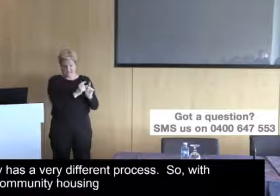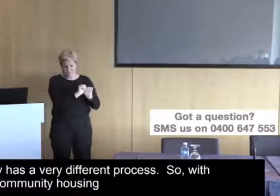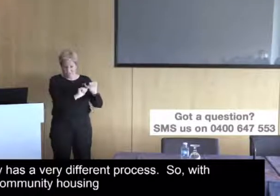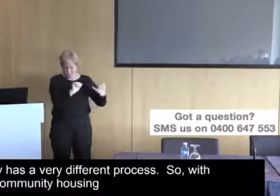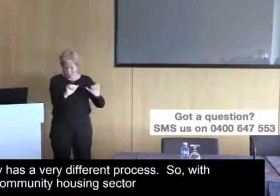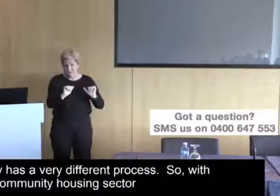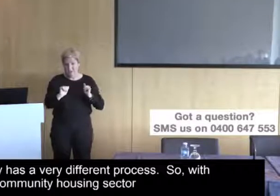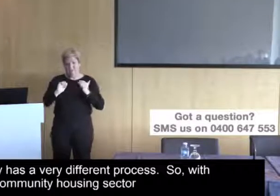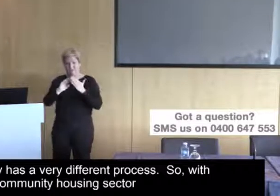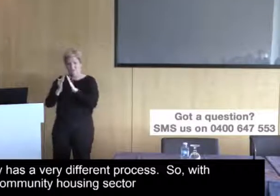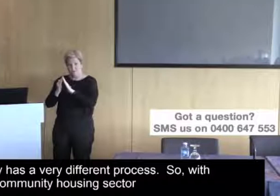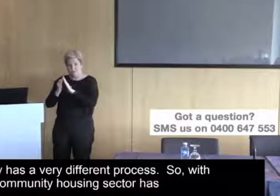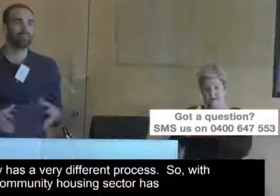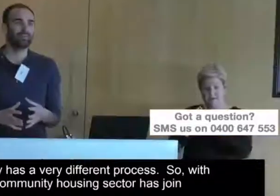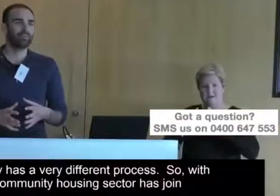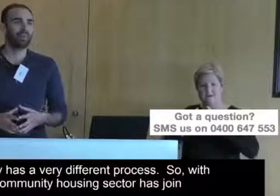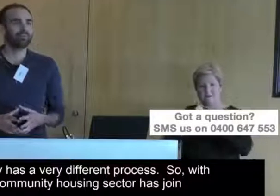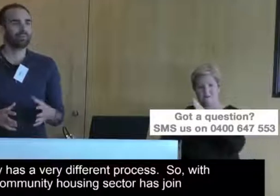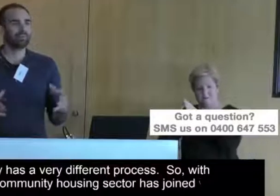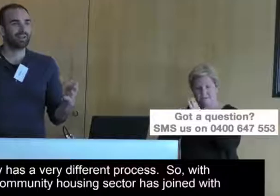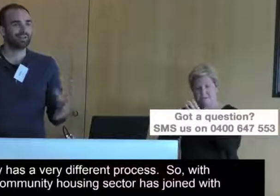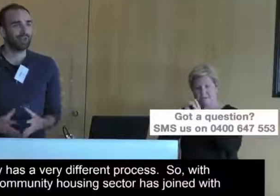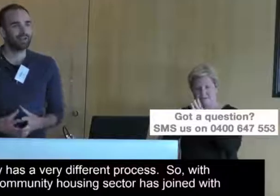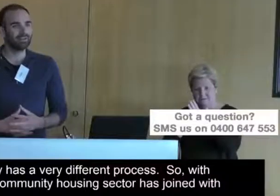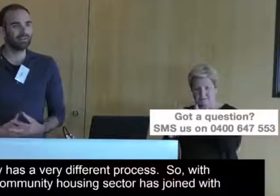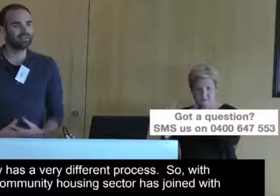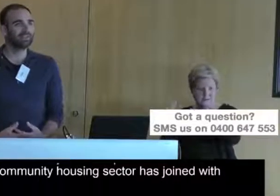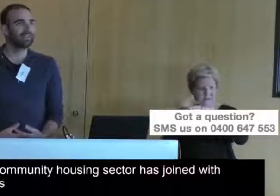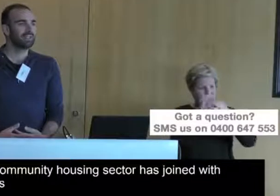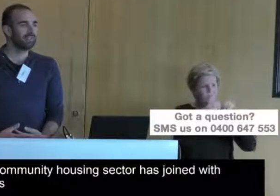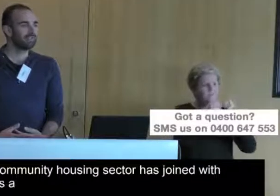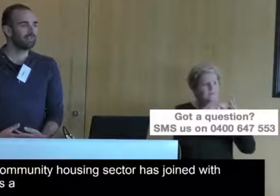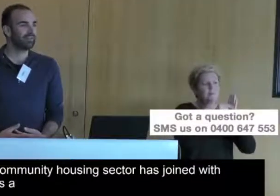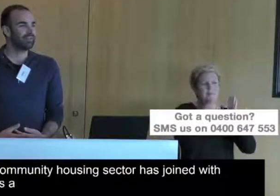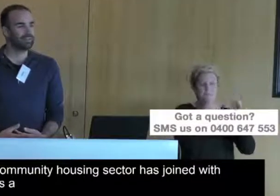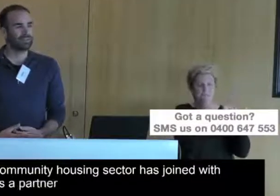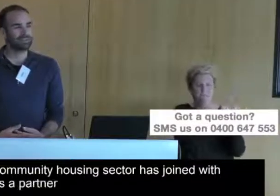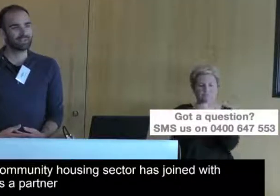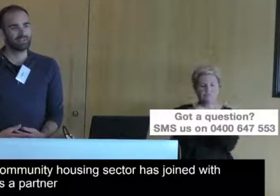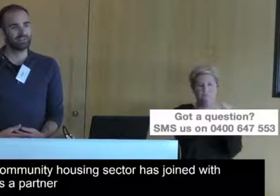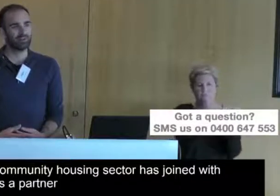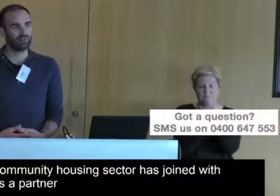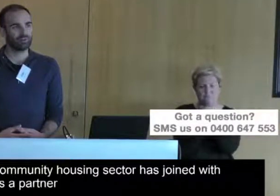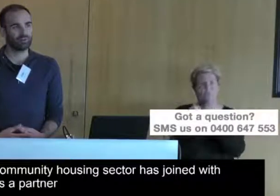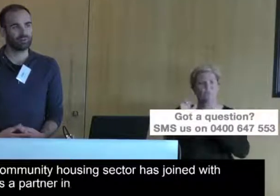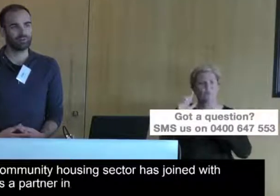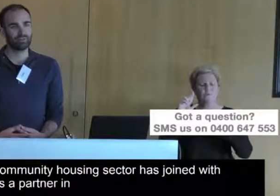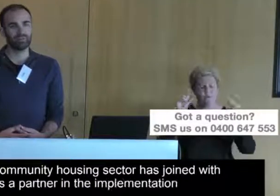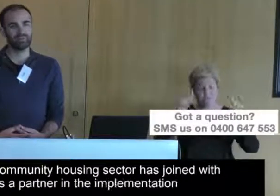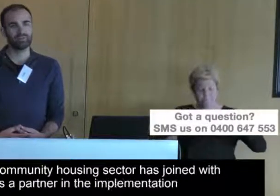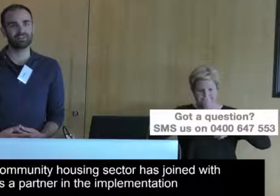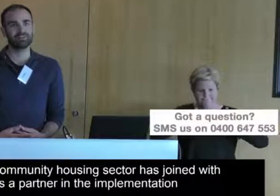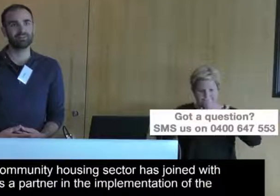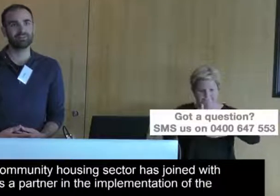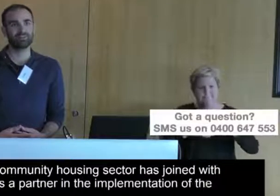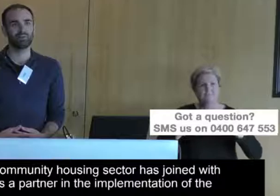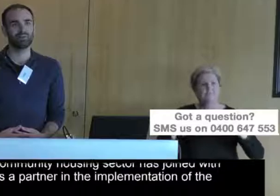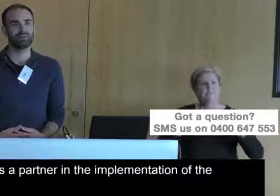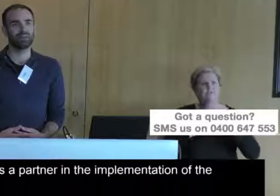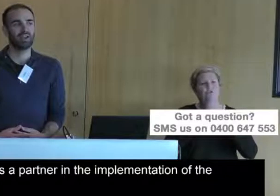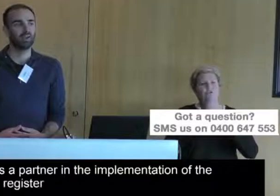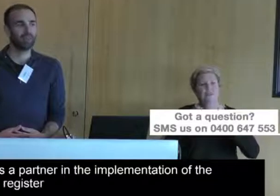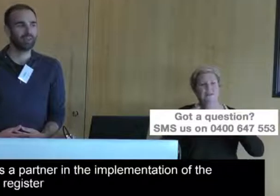know that every agency has a very different process. And so with that in mind,